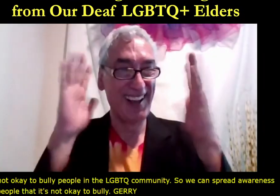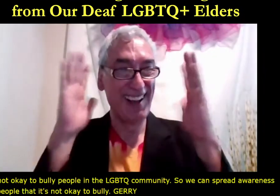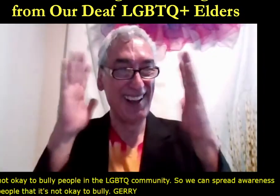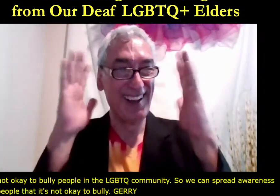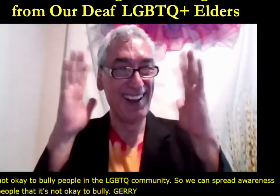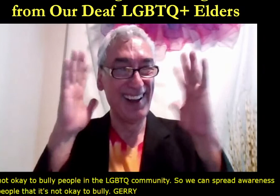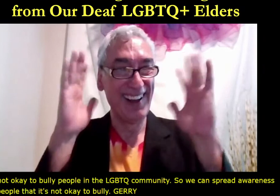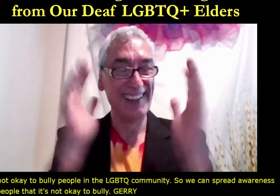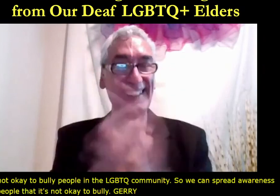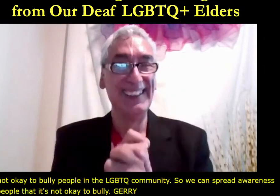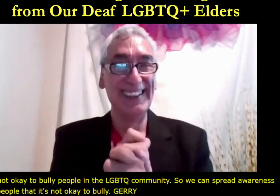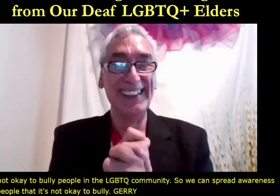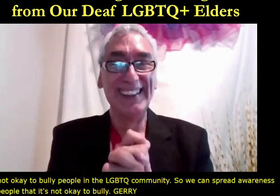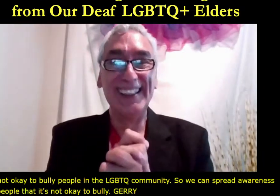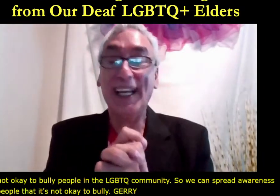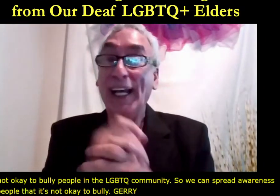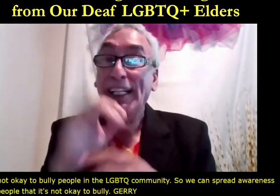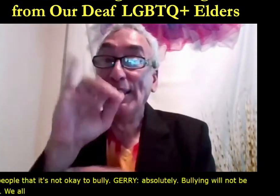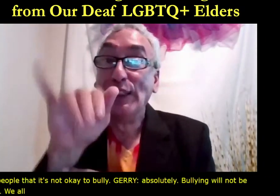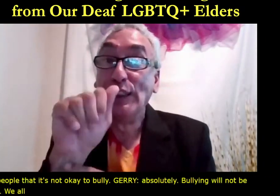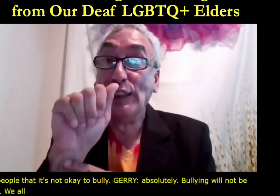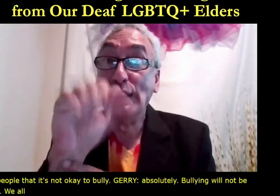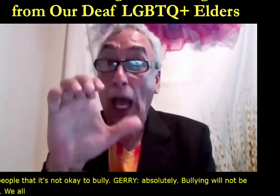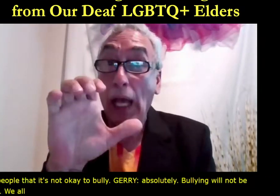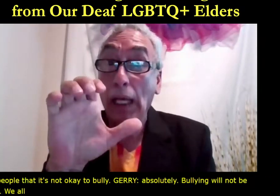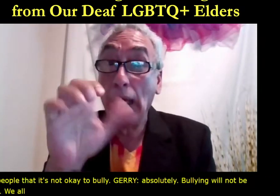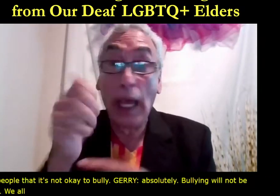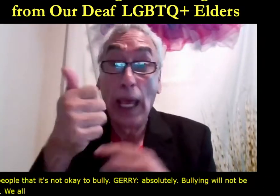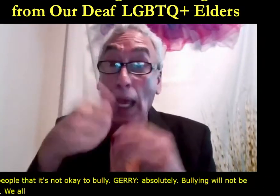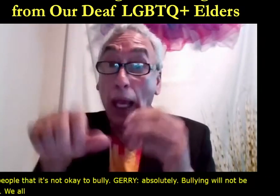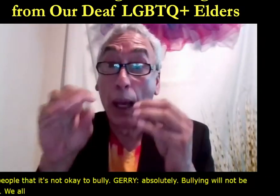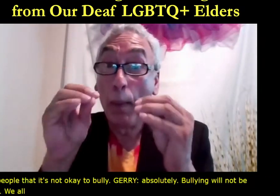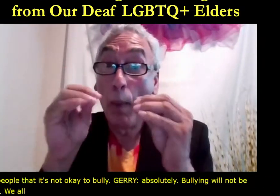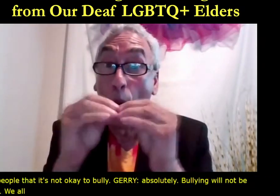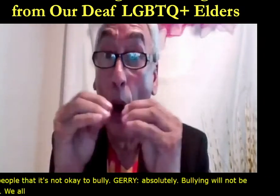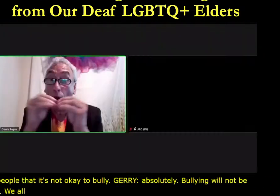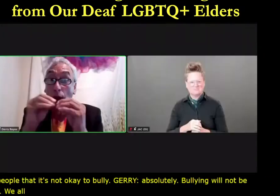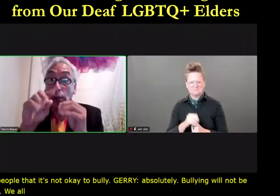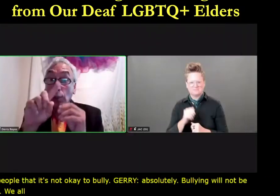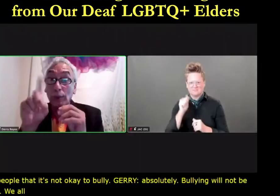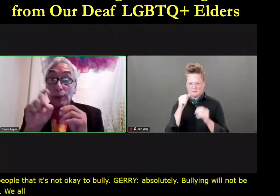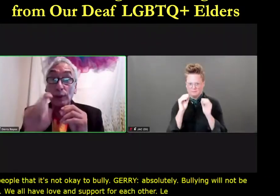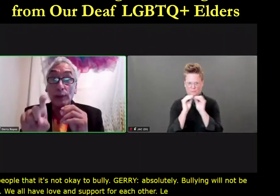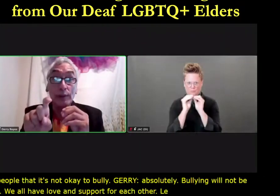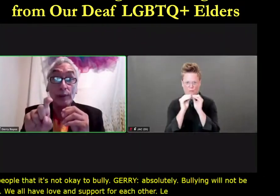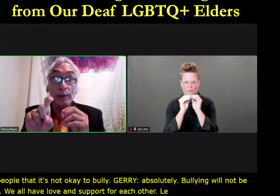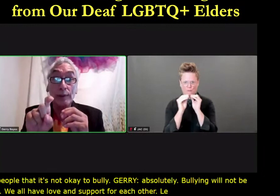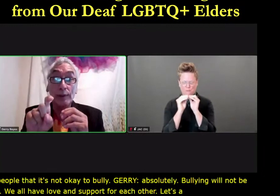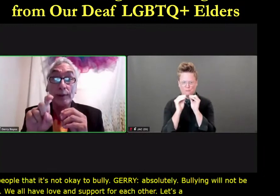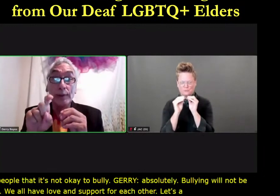let's do that love sign yay um jack are there any more questions